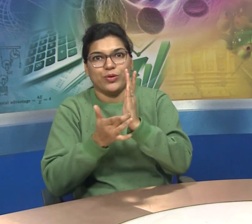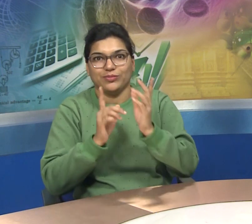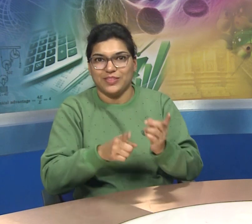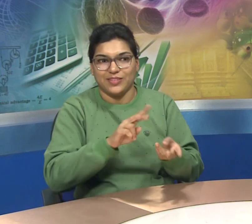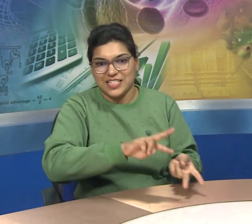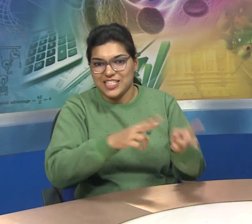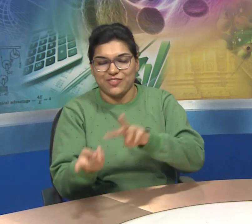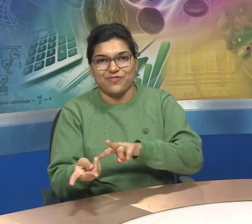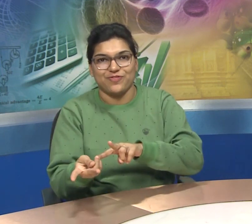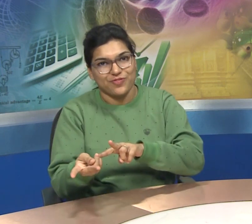technical translation.